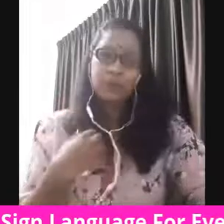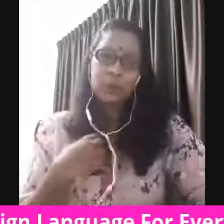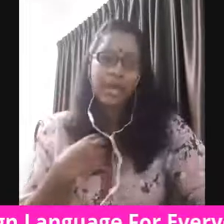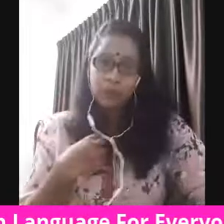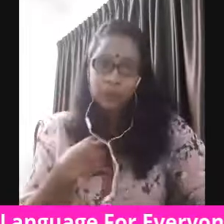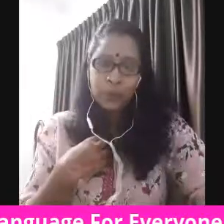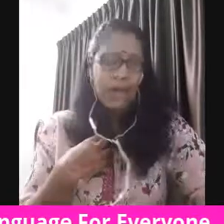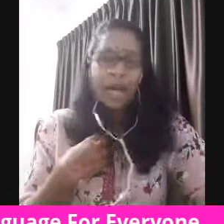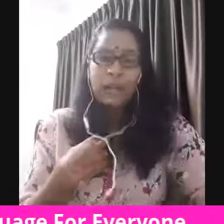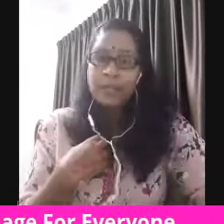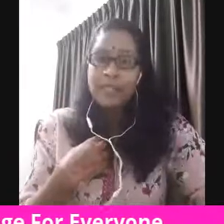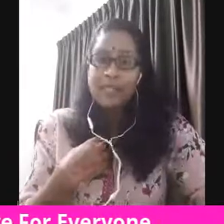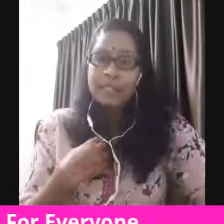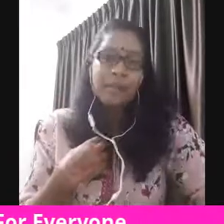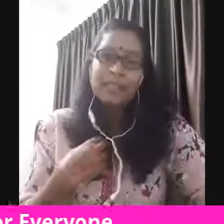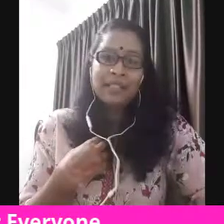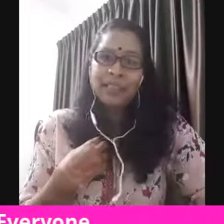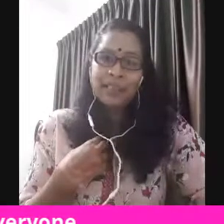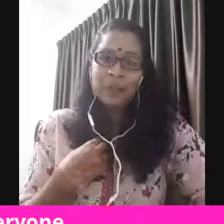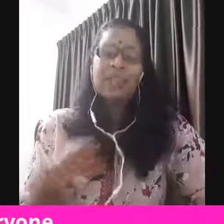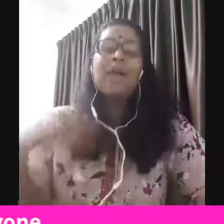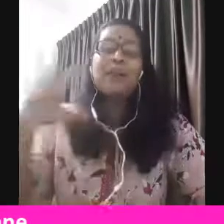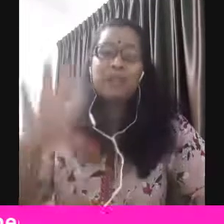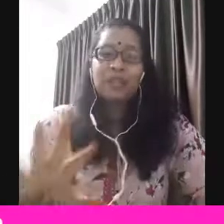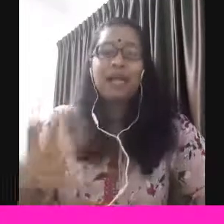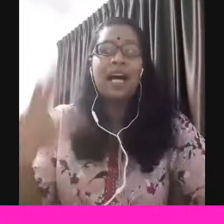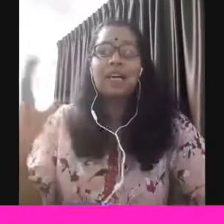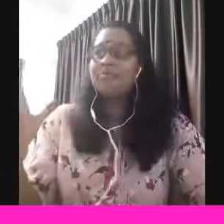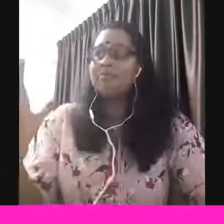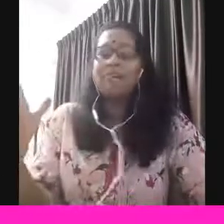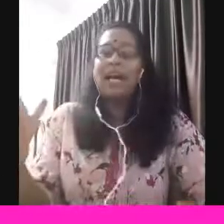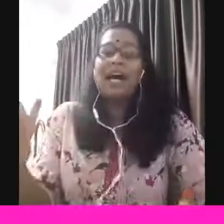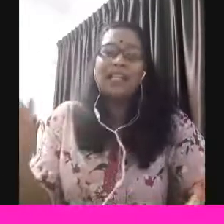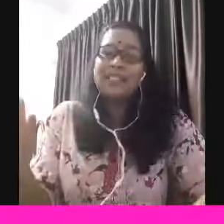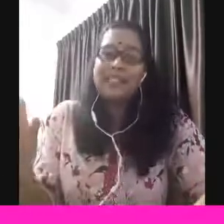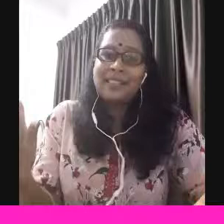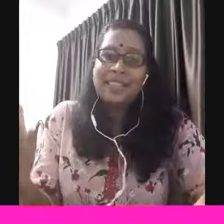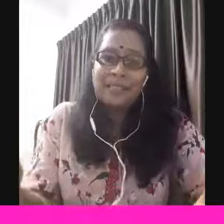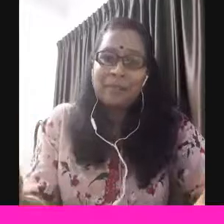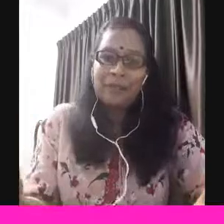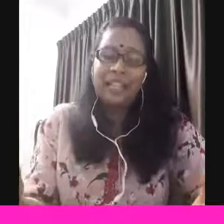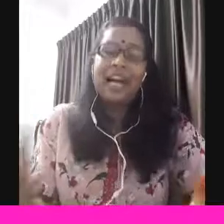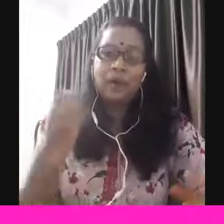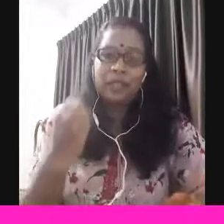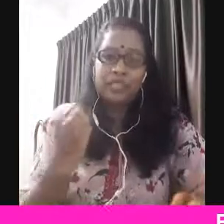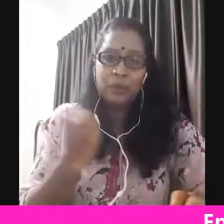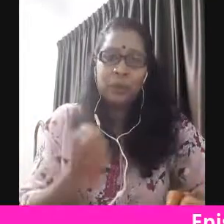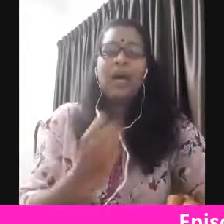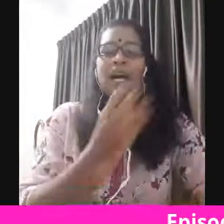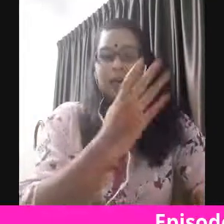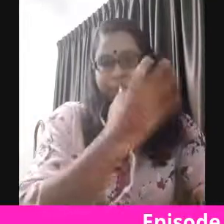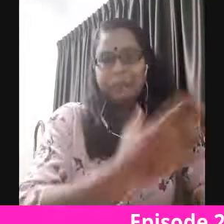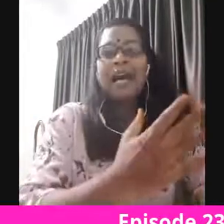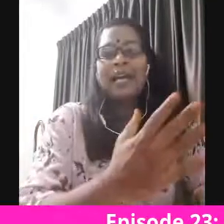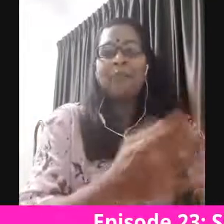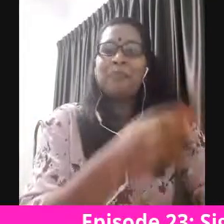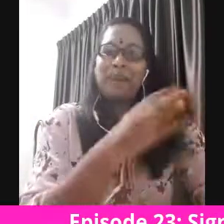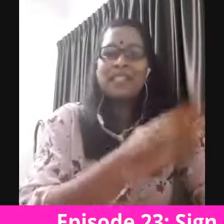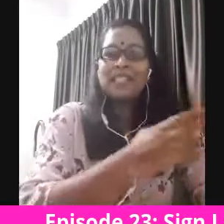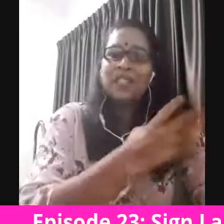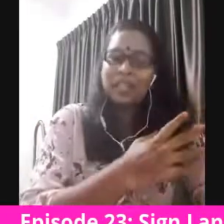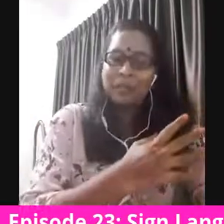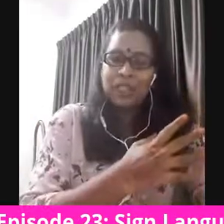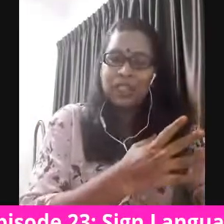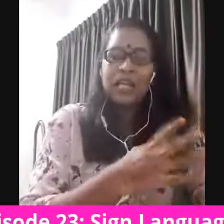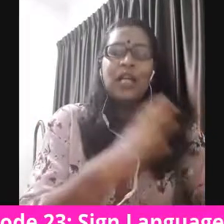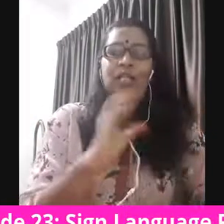me also, I don't understand American Sign Language because I didn't study about that. I only know BIM,